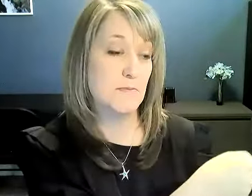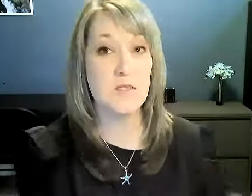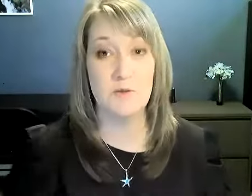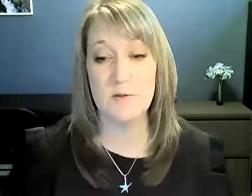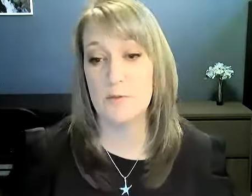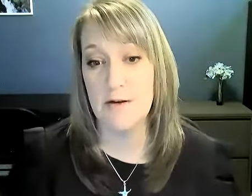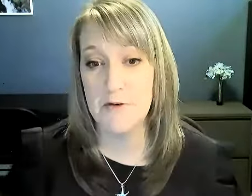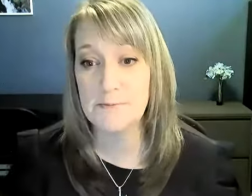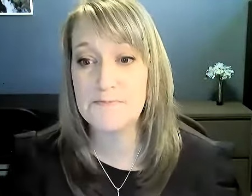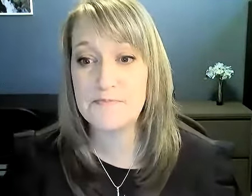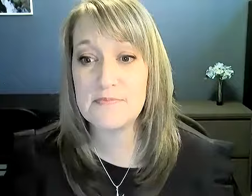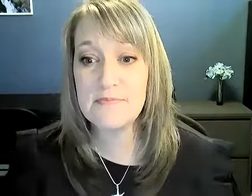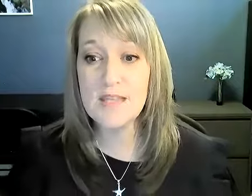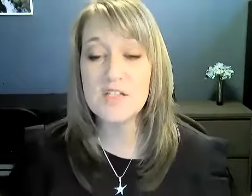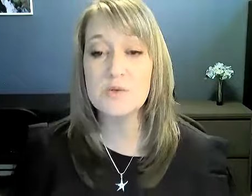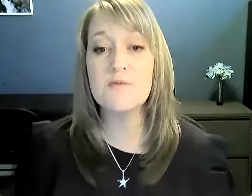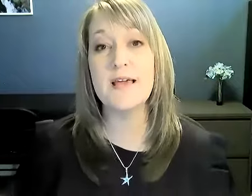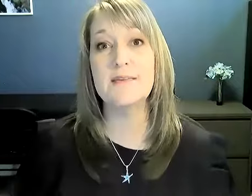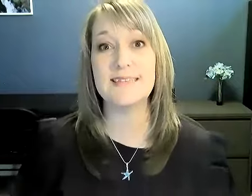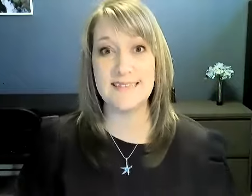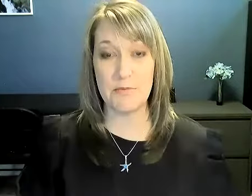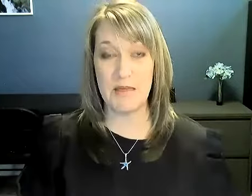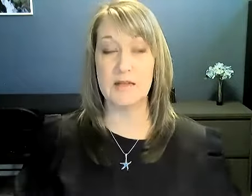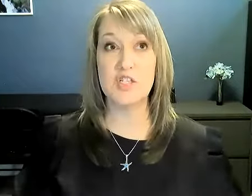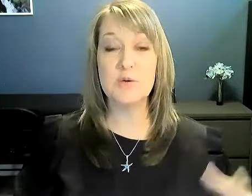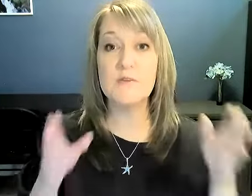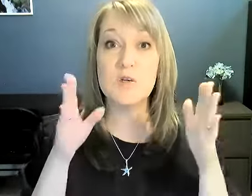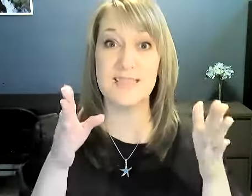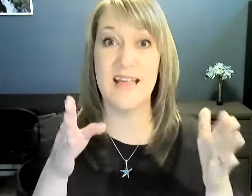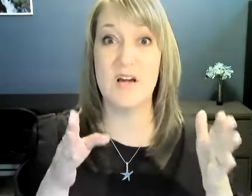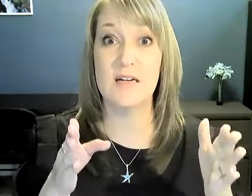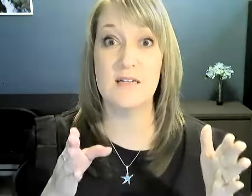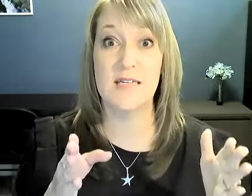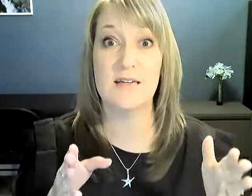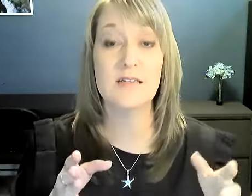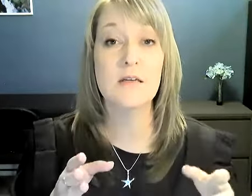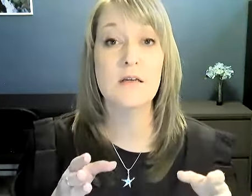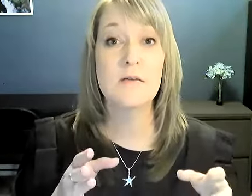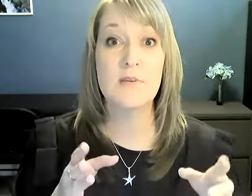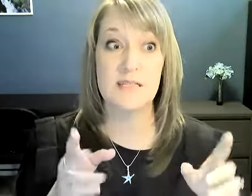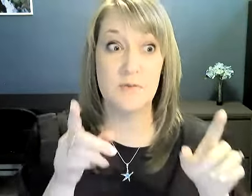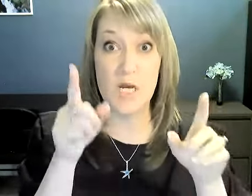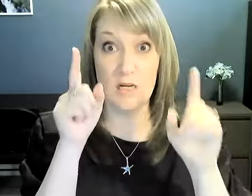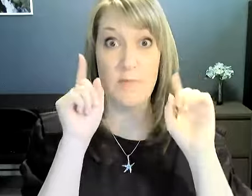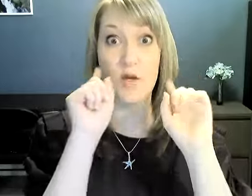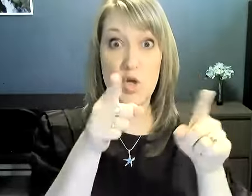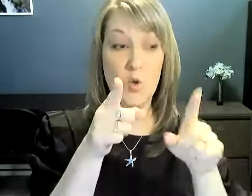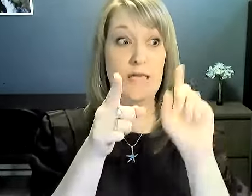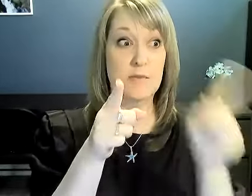two of you, wherever. Two of them is the same thing. Now, two of you is going to have eye contact, because if I'm talking about you and someone